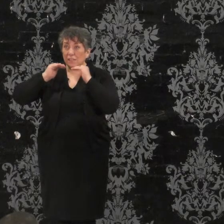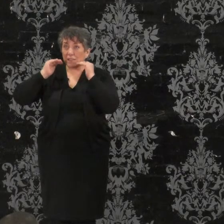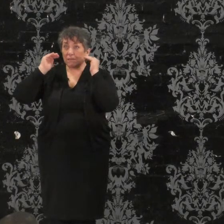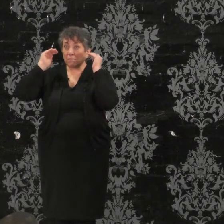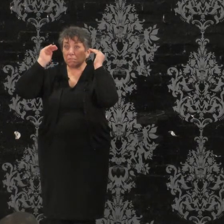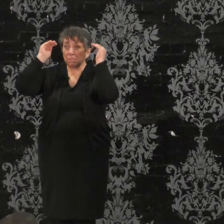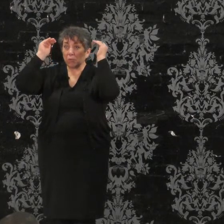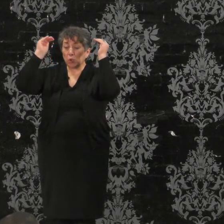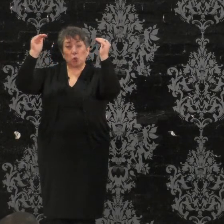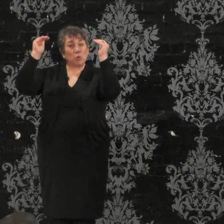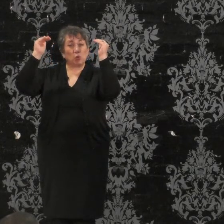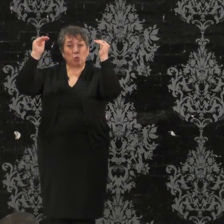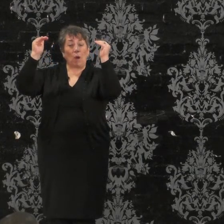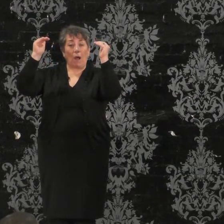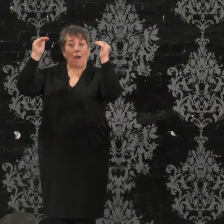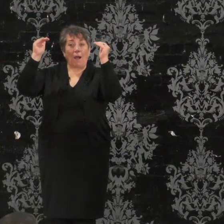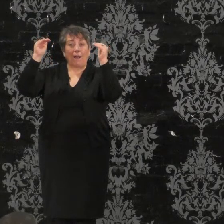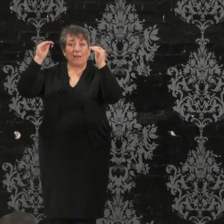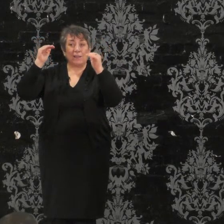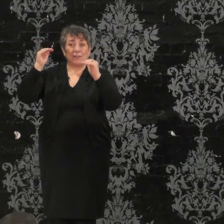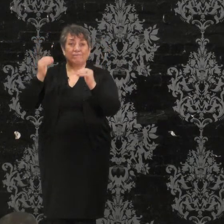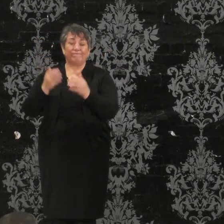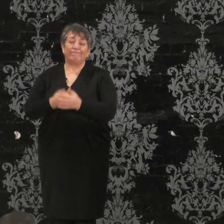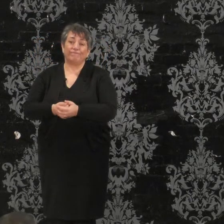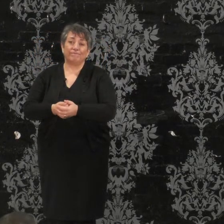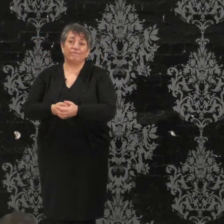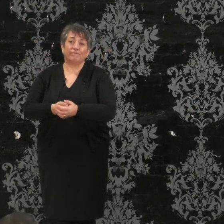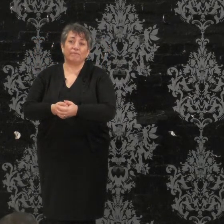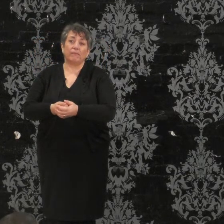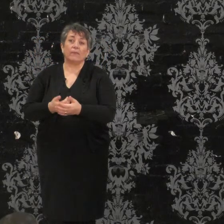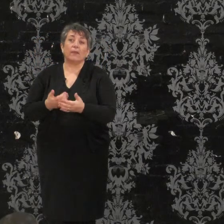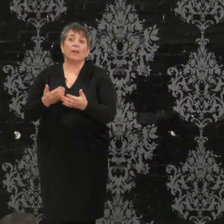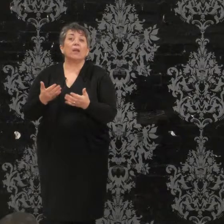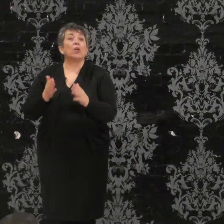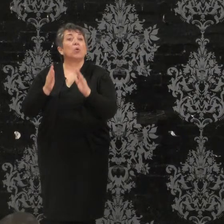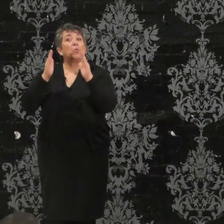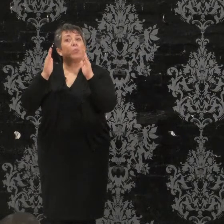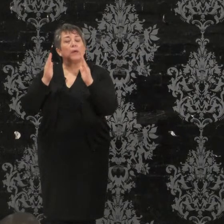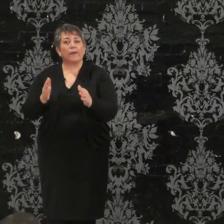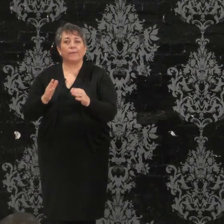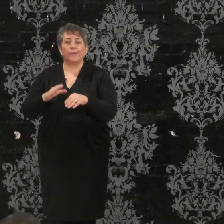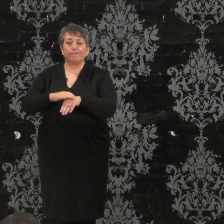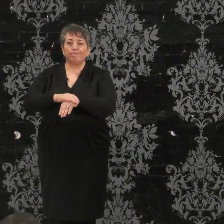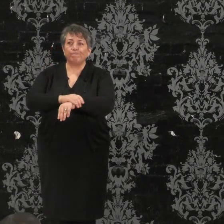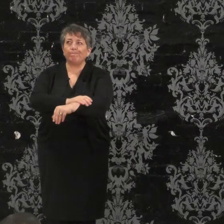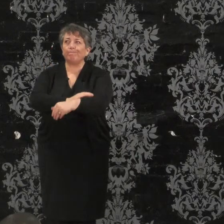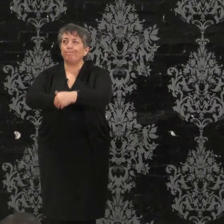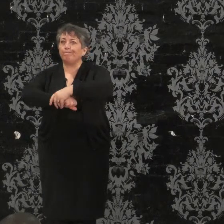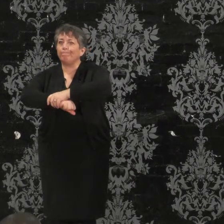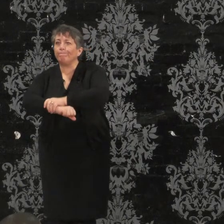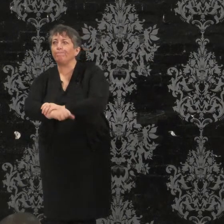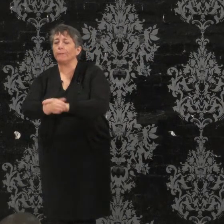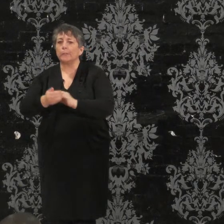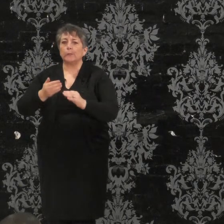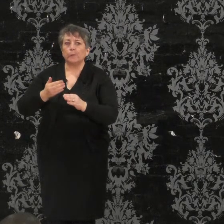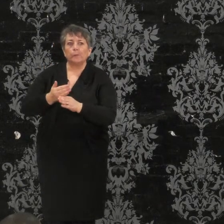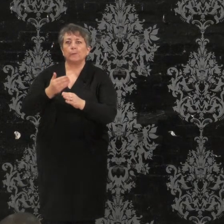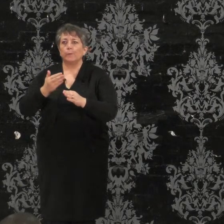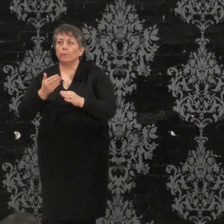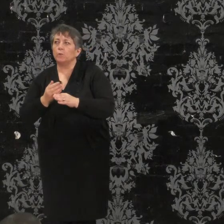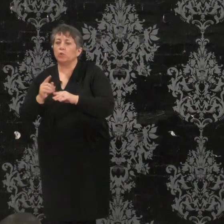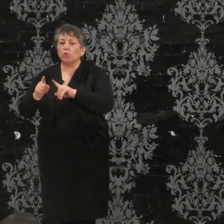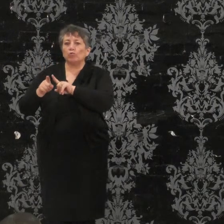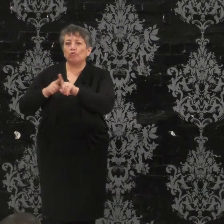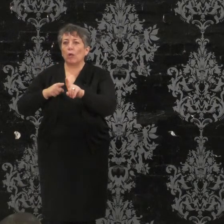far, far too high, and that we must redouble our efforts once again as a